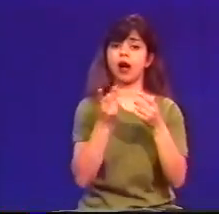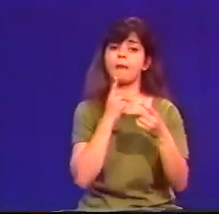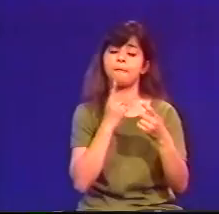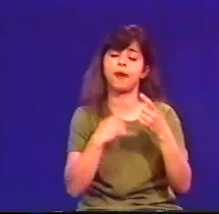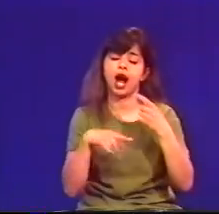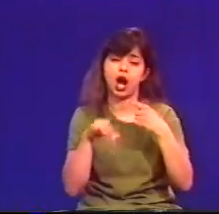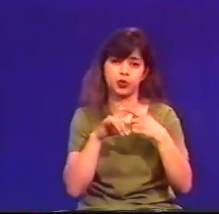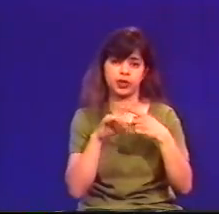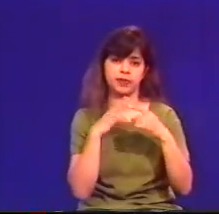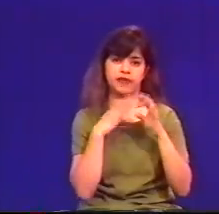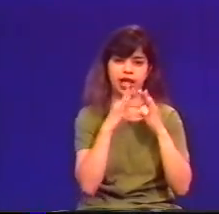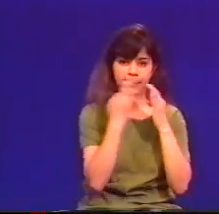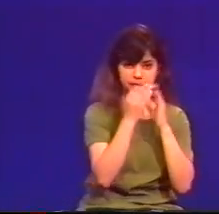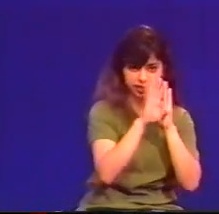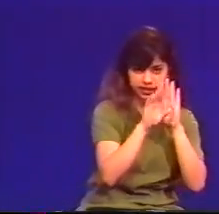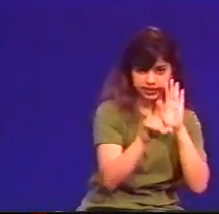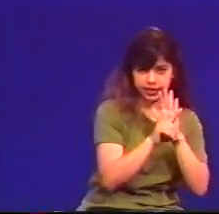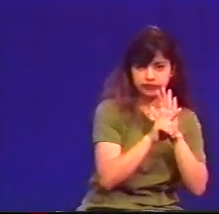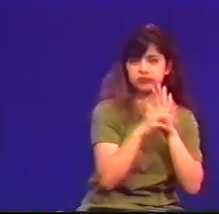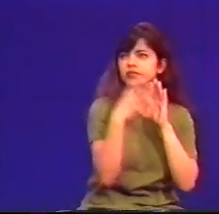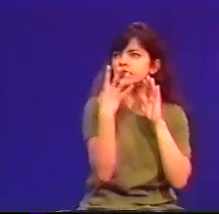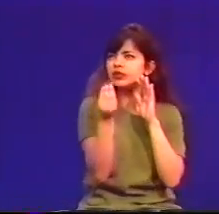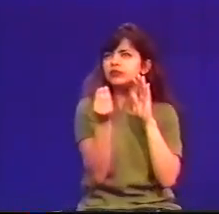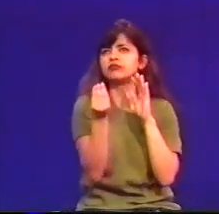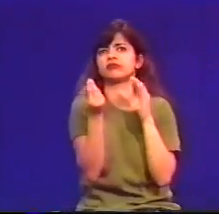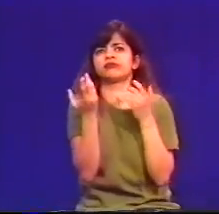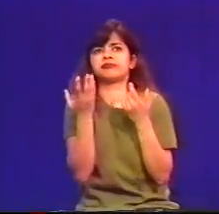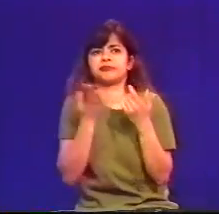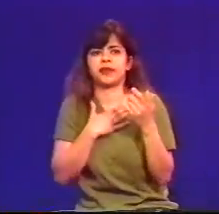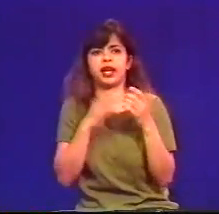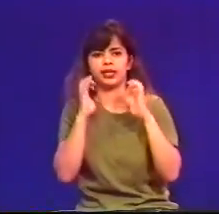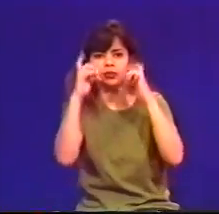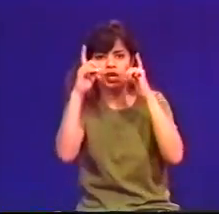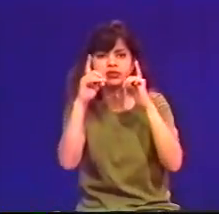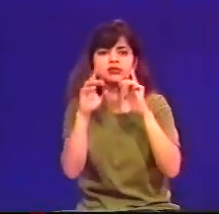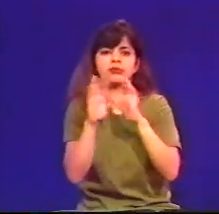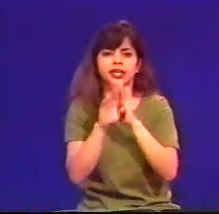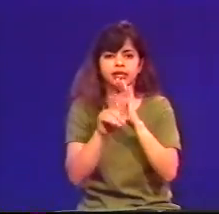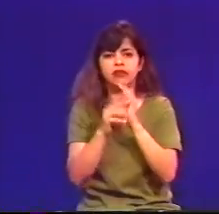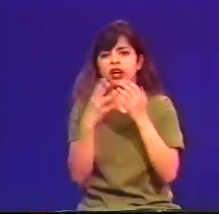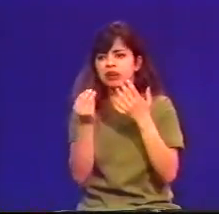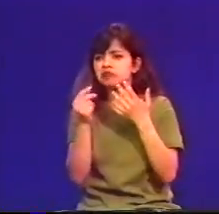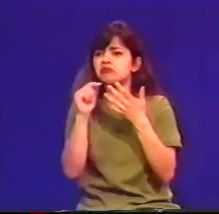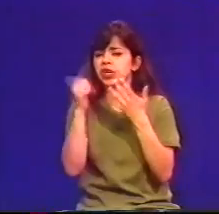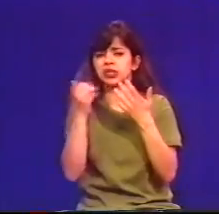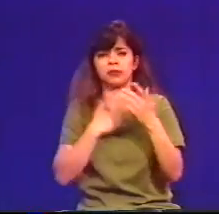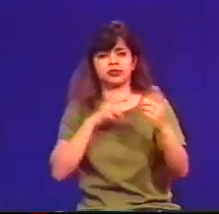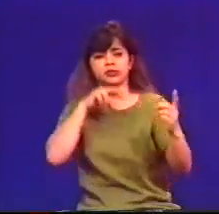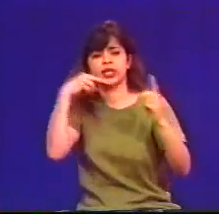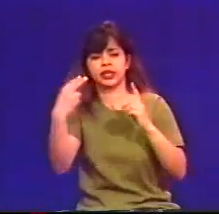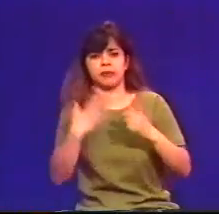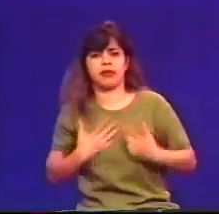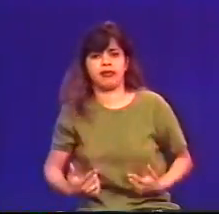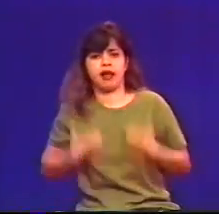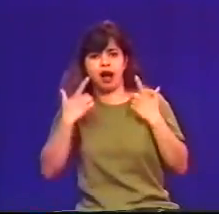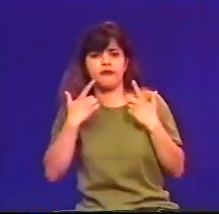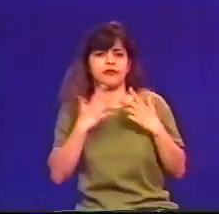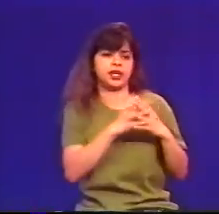Today I'll be telling you a little bit about my family, my educational background, my perspective as a